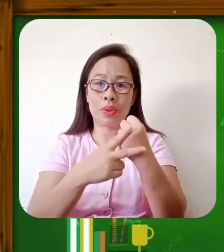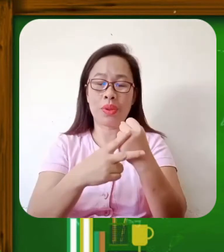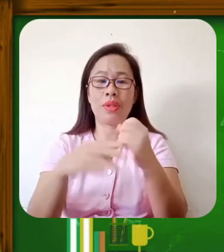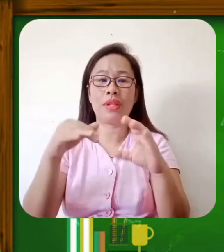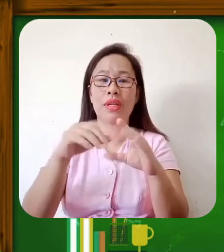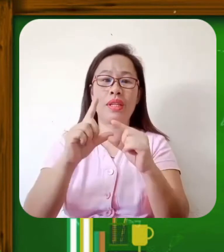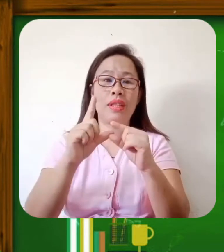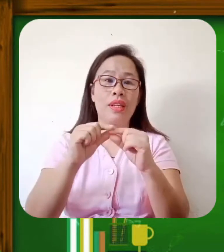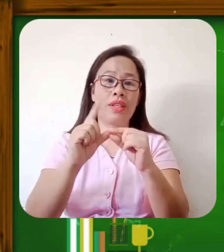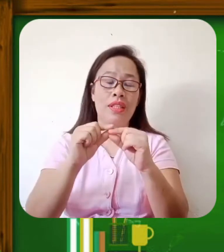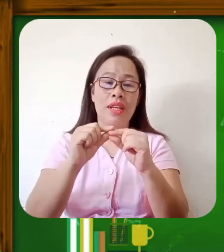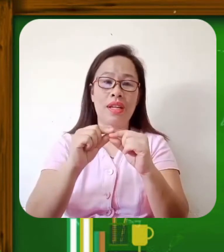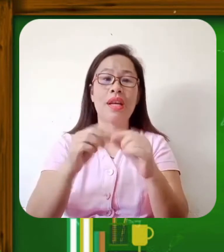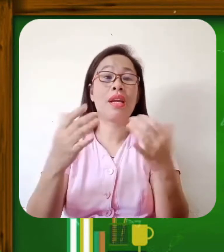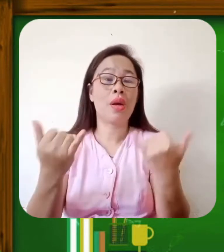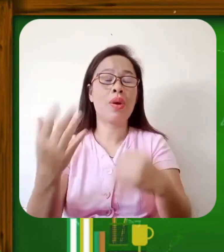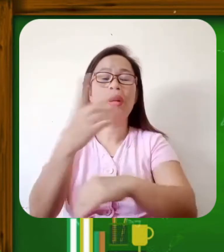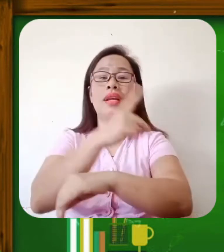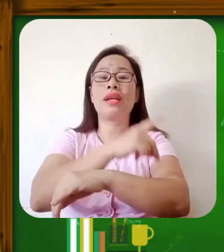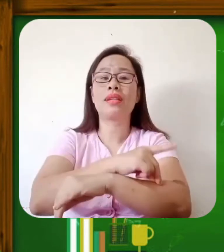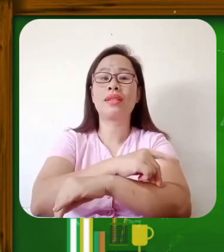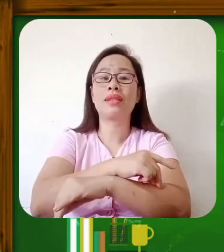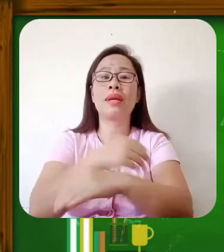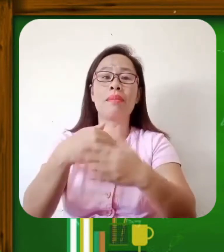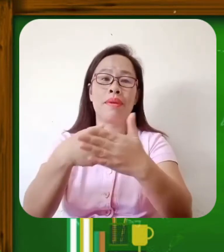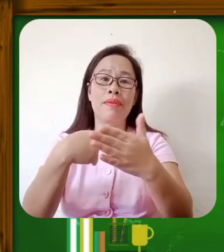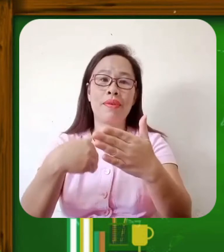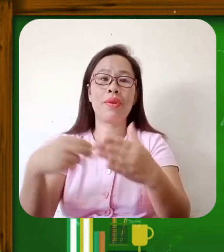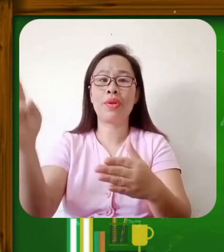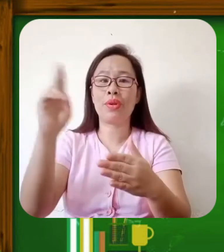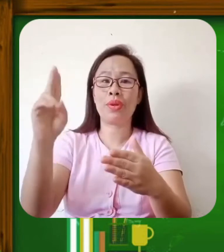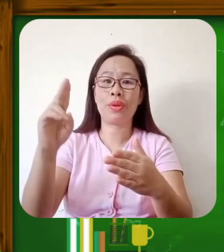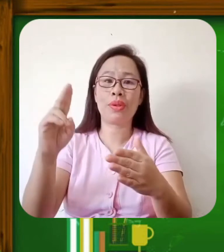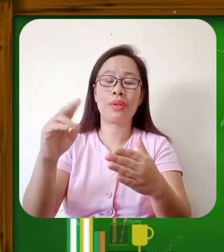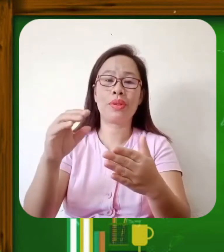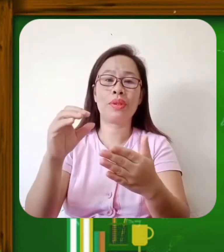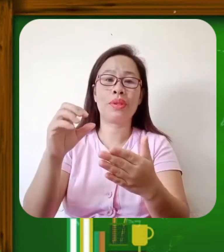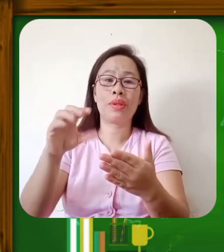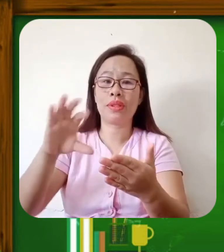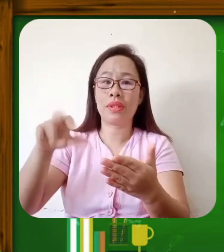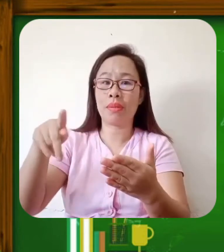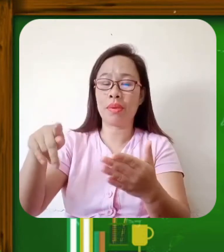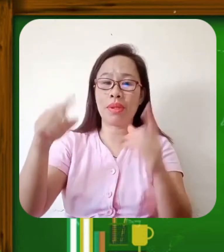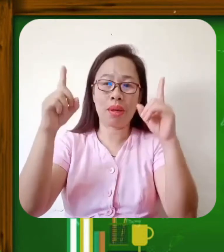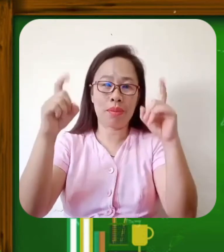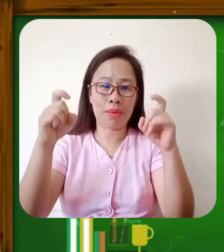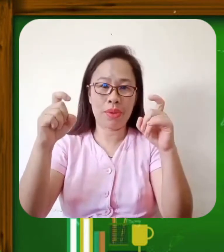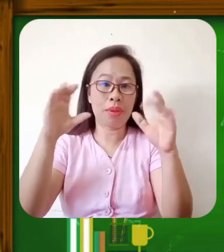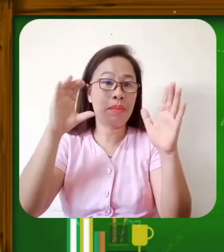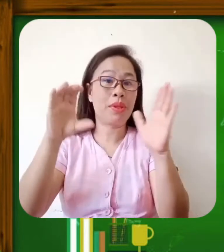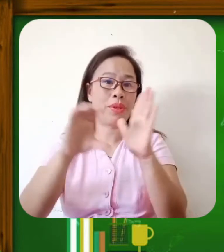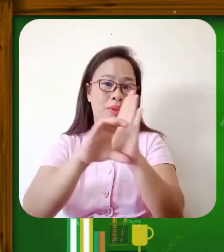digitally. But nowadays, people use smartphones to capture photographs.